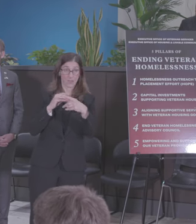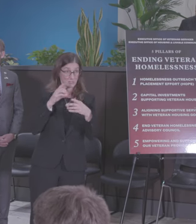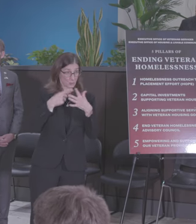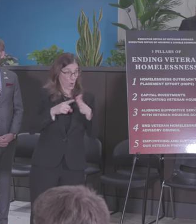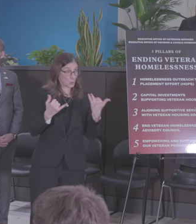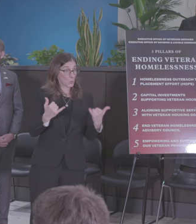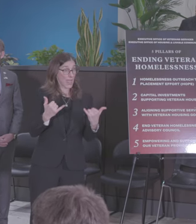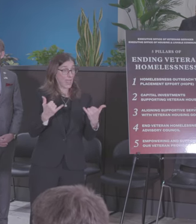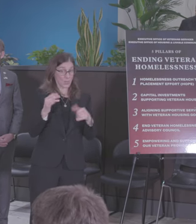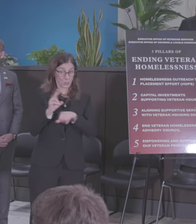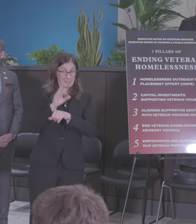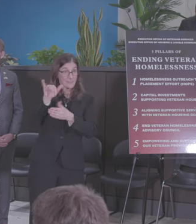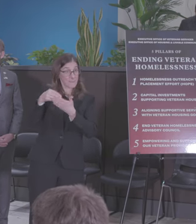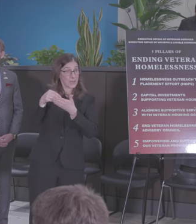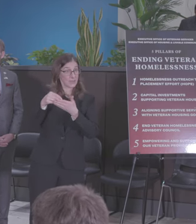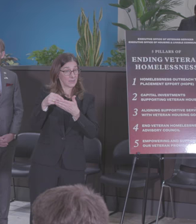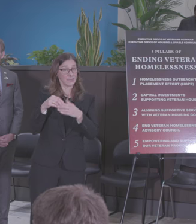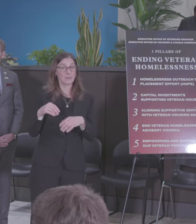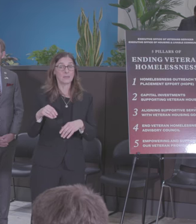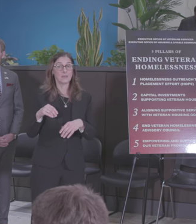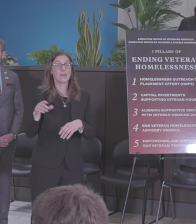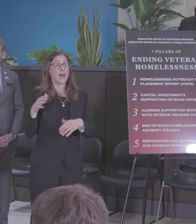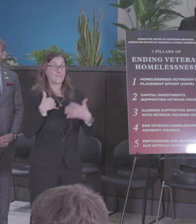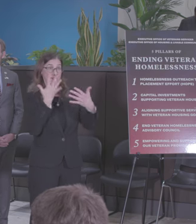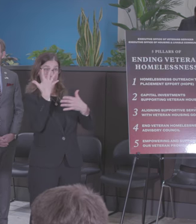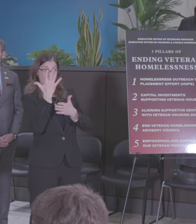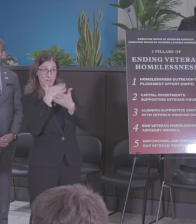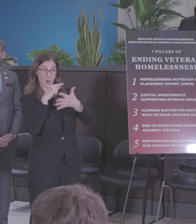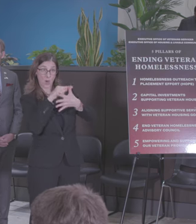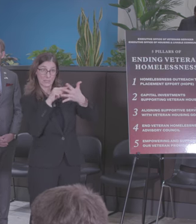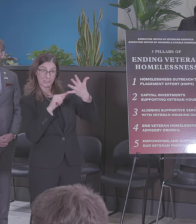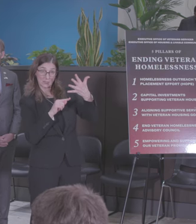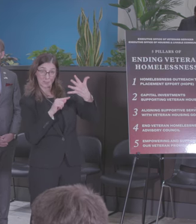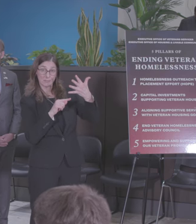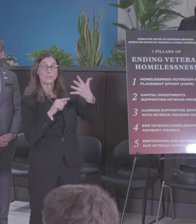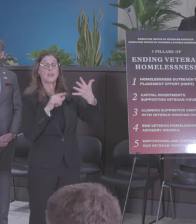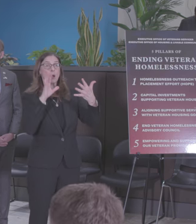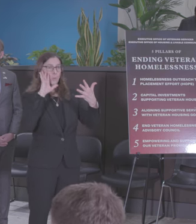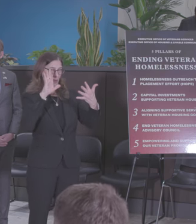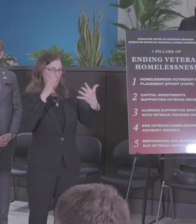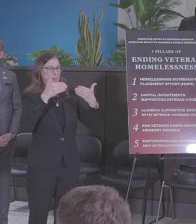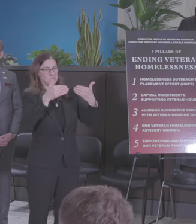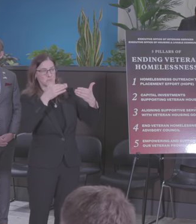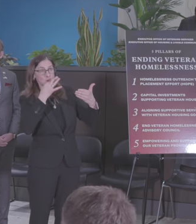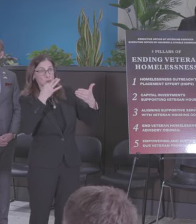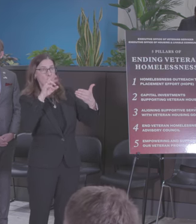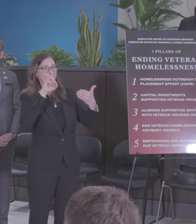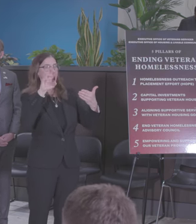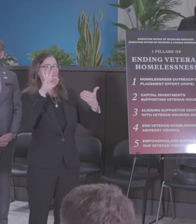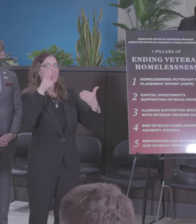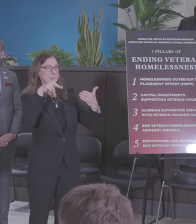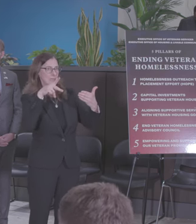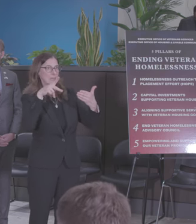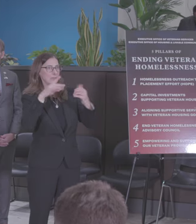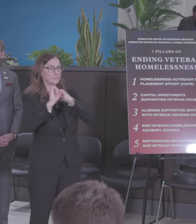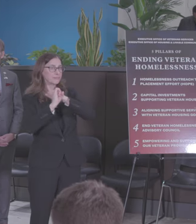So the proposal's five pillars. There will be multiple RFPs that will be coming out in short order, but that's the plan.